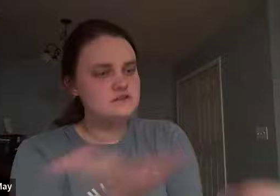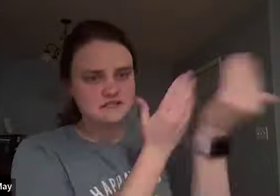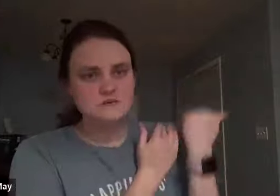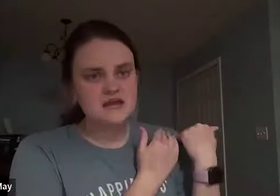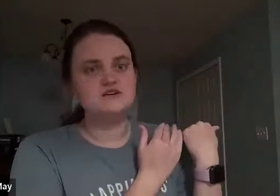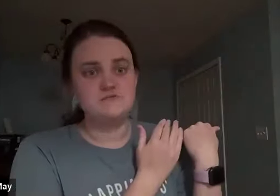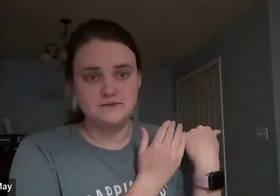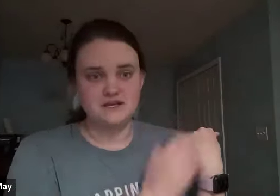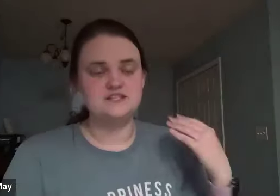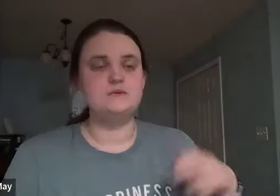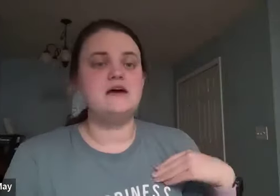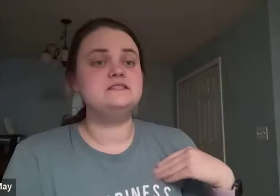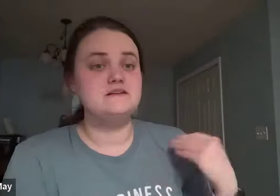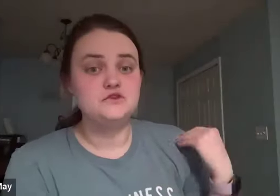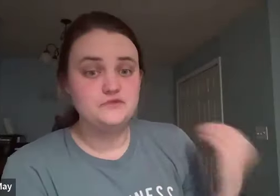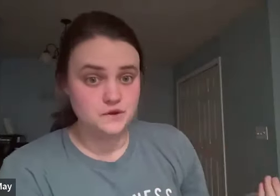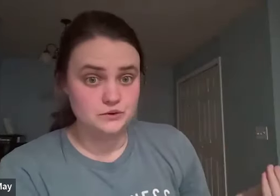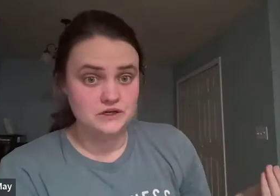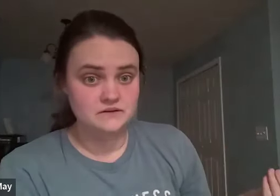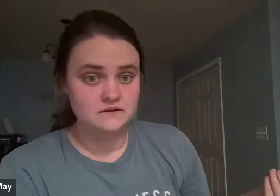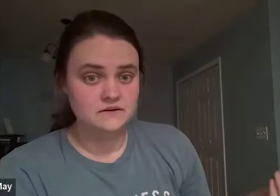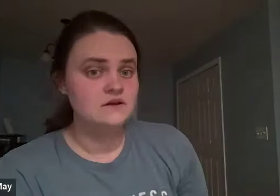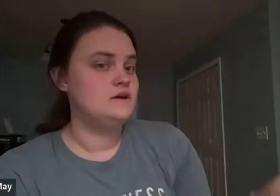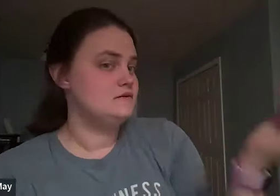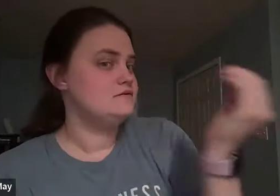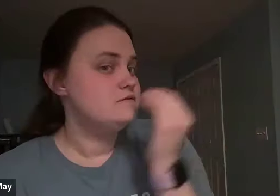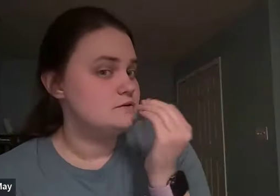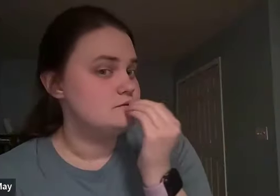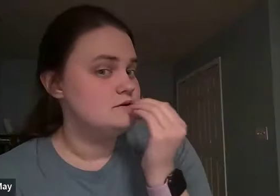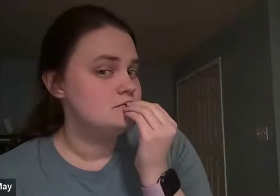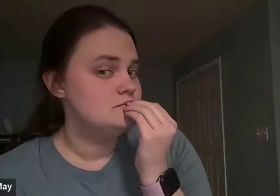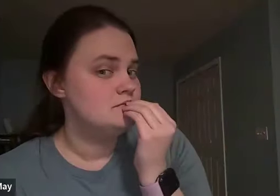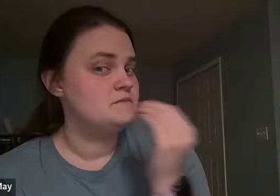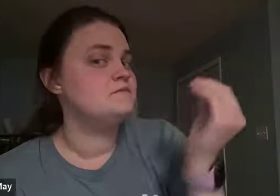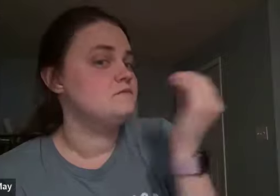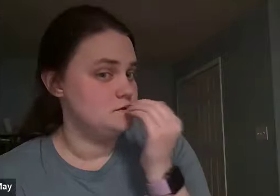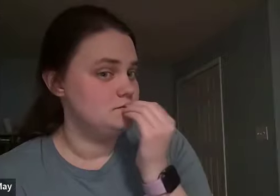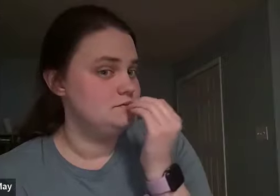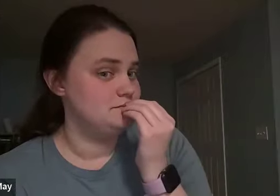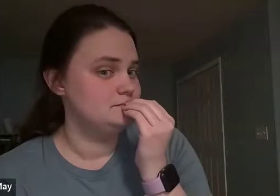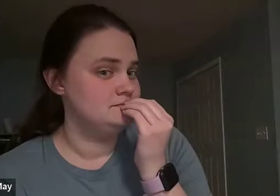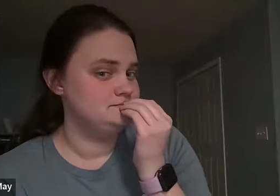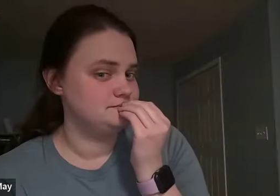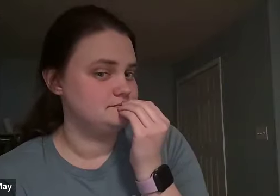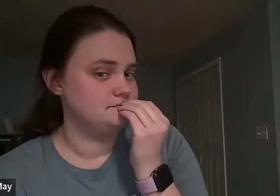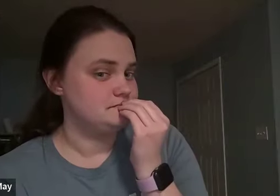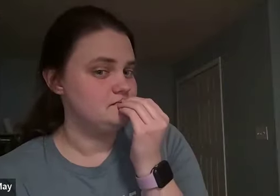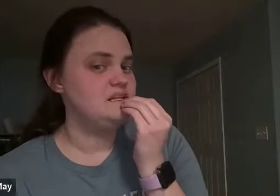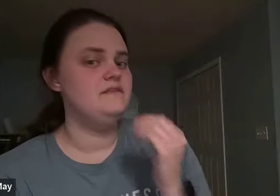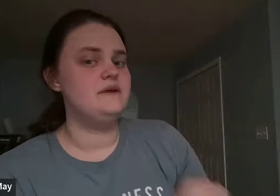let's go back to our very beginning. So we had the sign for food. Food. And then we had